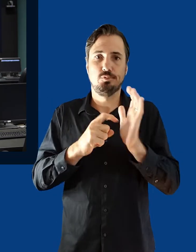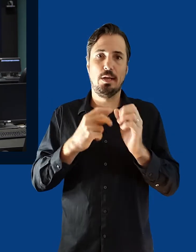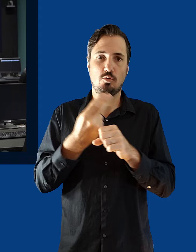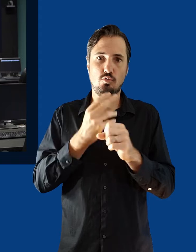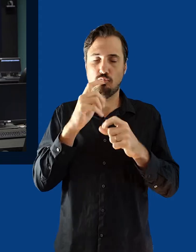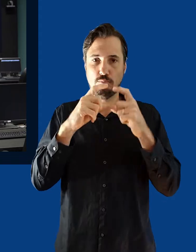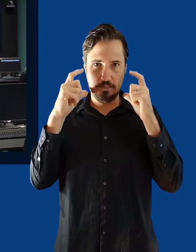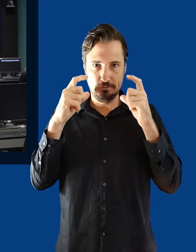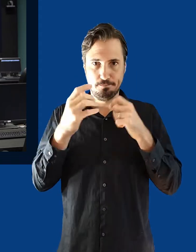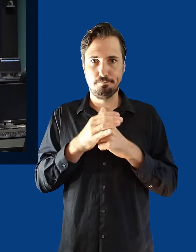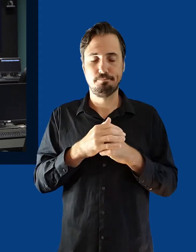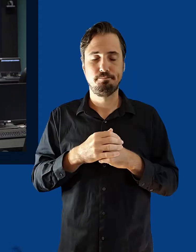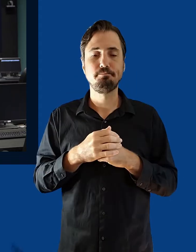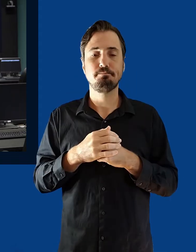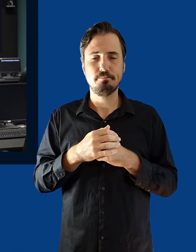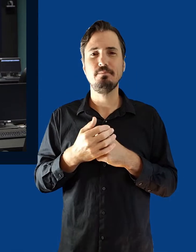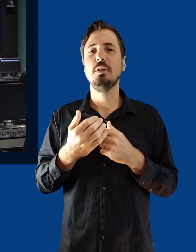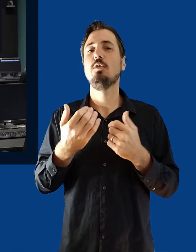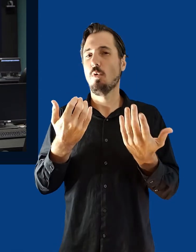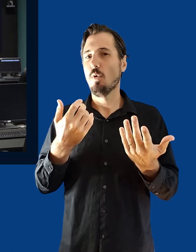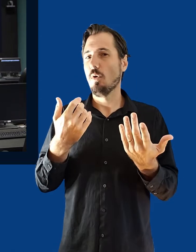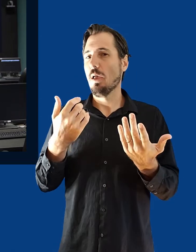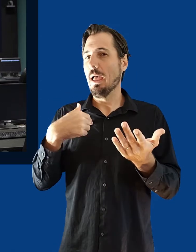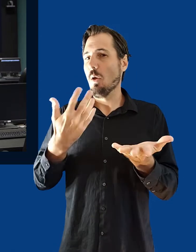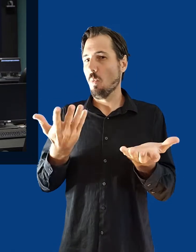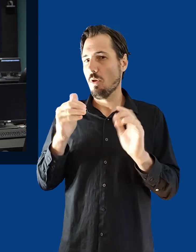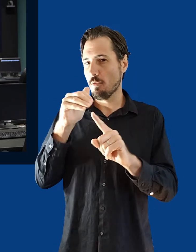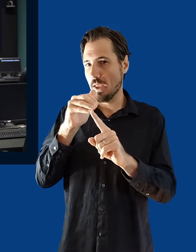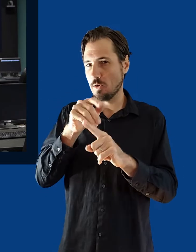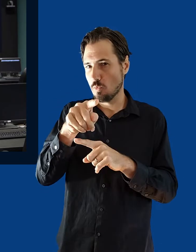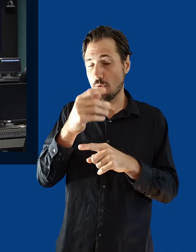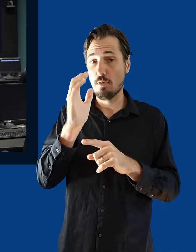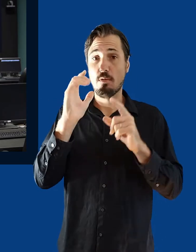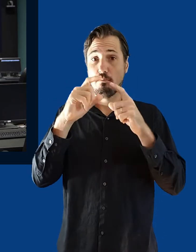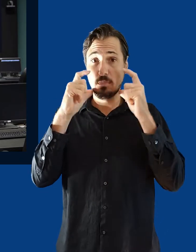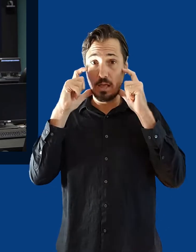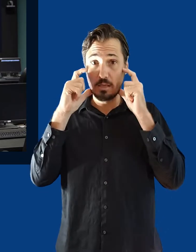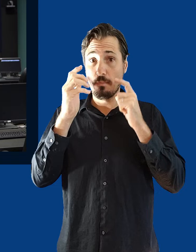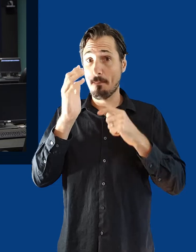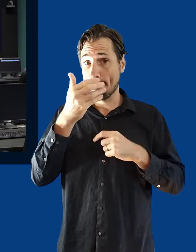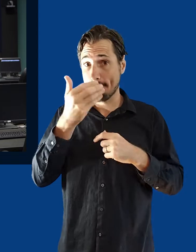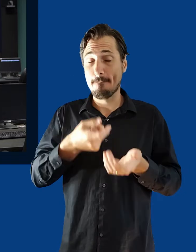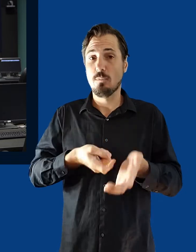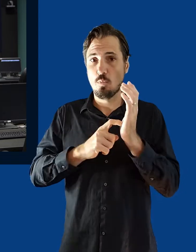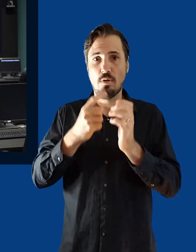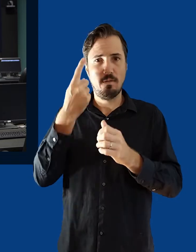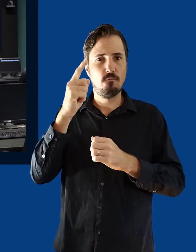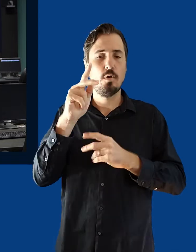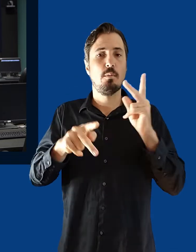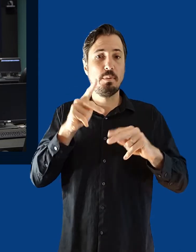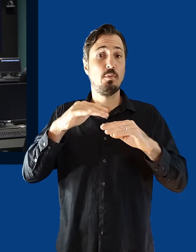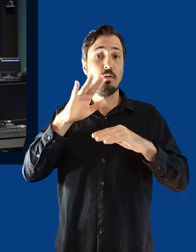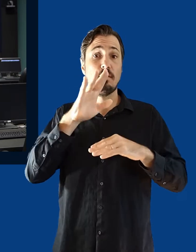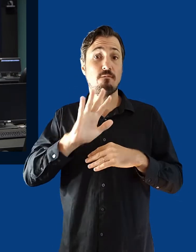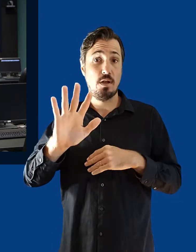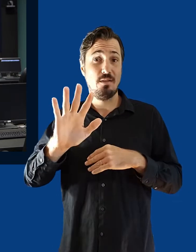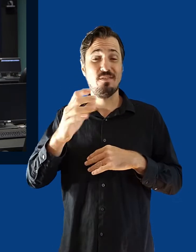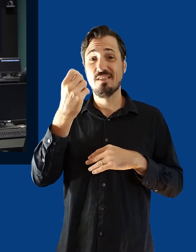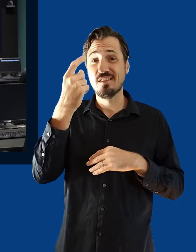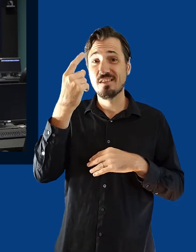the age of 5. However, children under the age of 2 should not wear masks as it could affect their ability to breathe